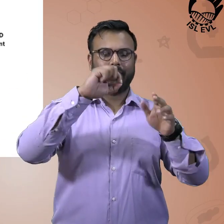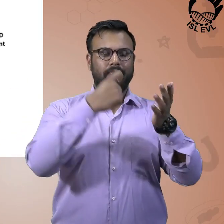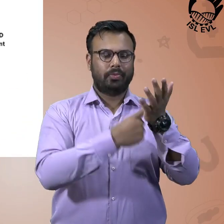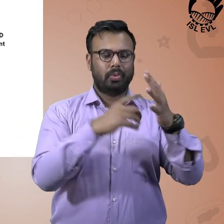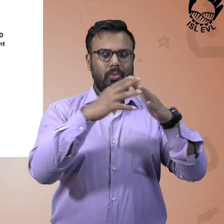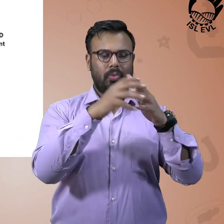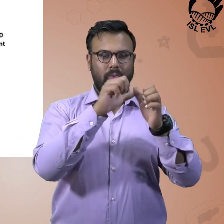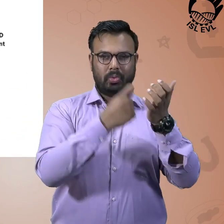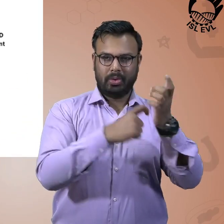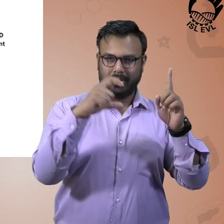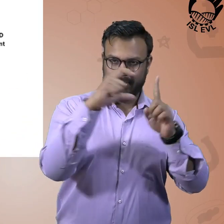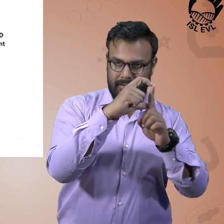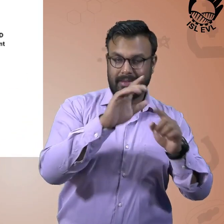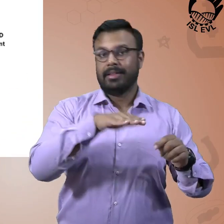known as forward typing.